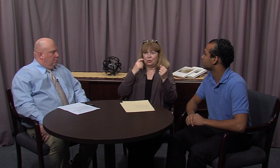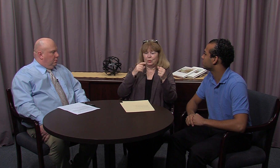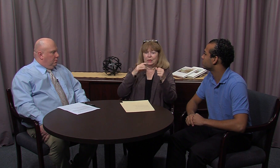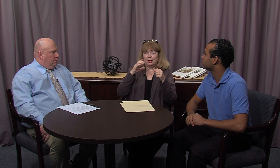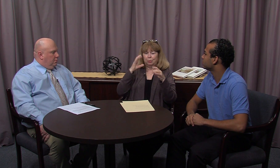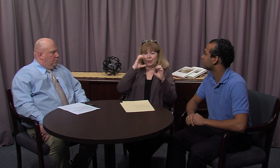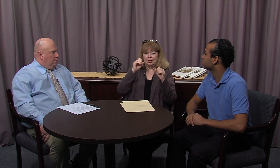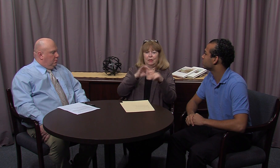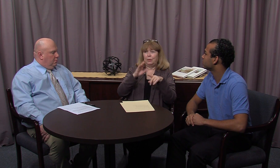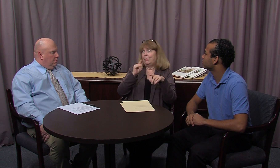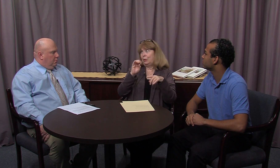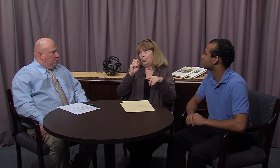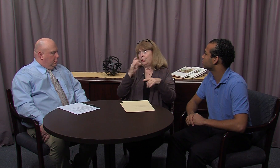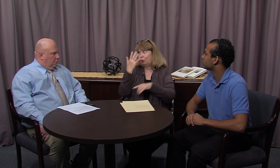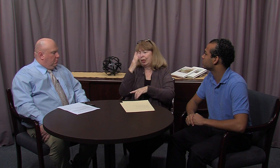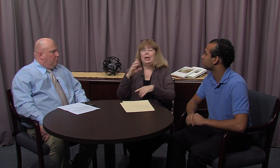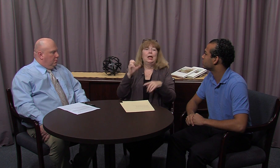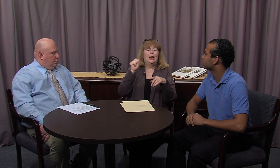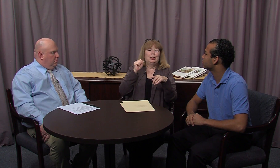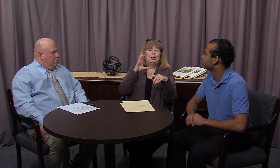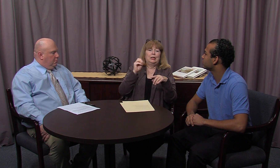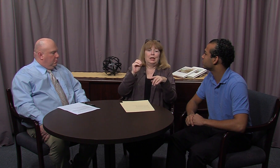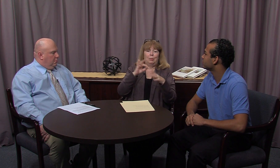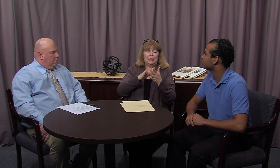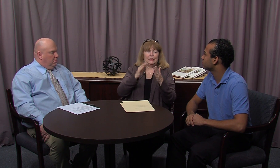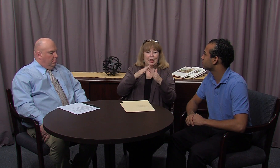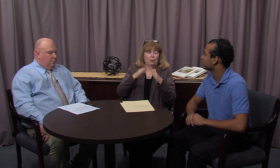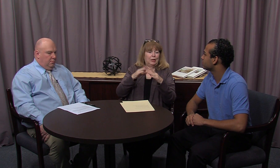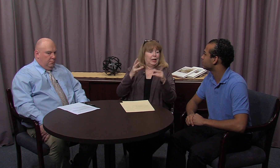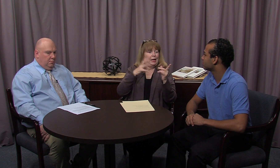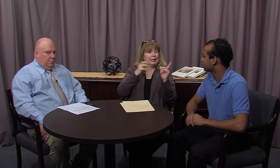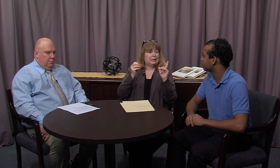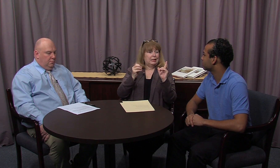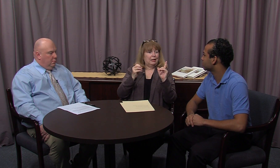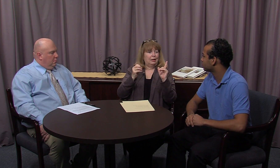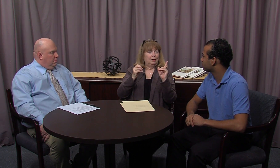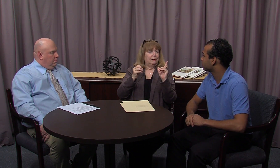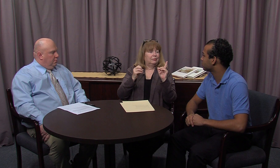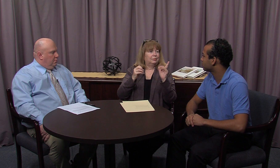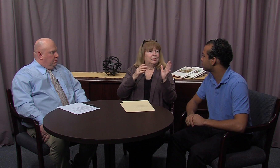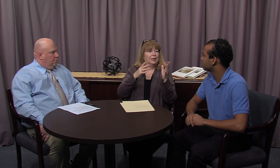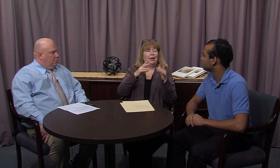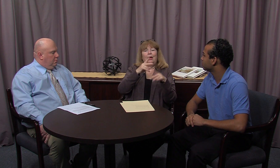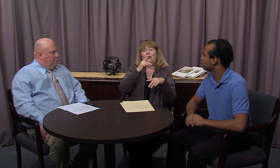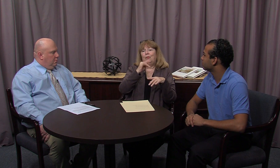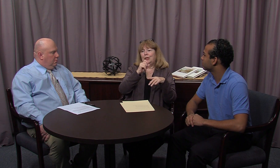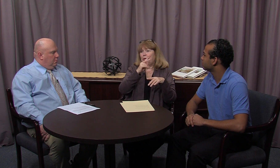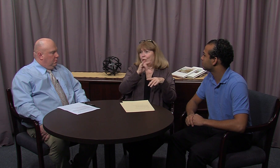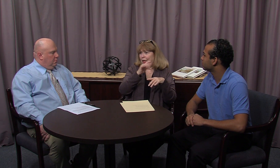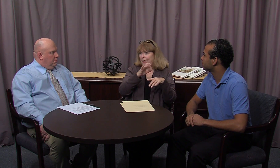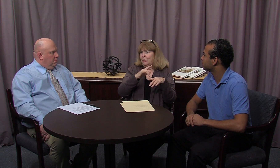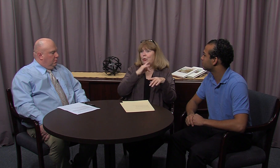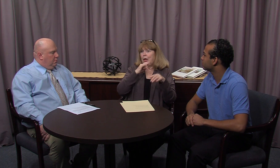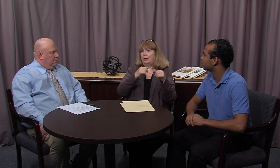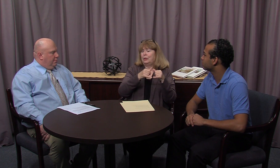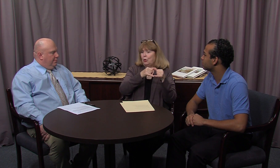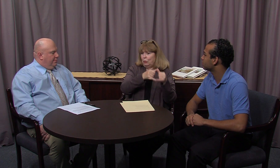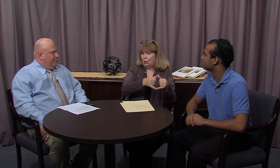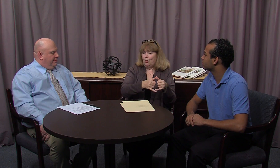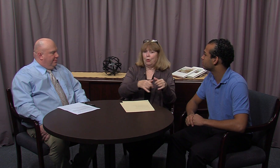was president of the Buttonwood Tree in Middletown. And Phyllis Fralick, who got the Tony